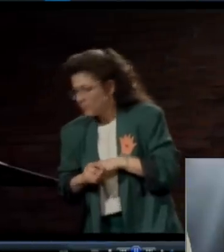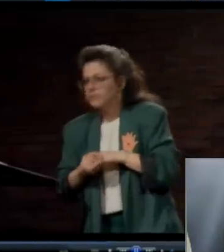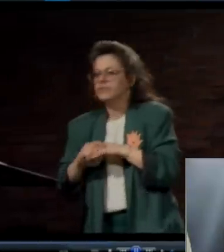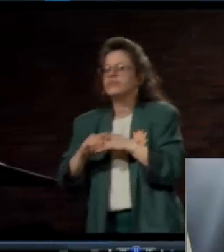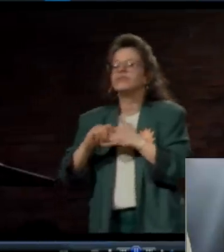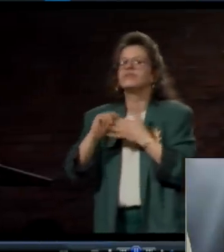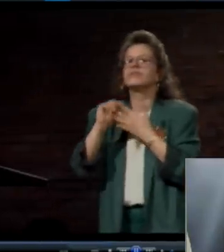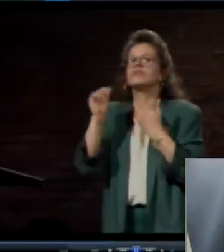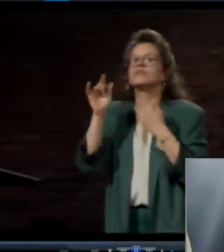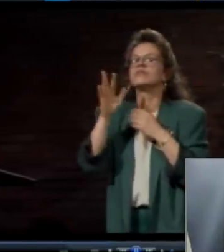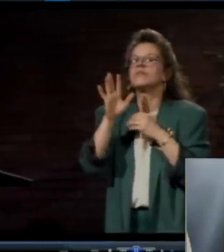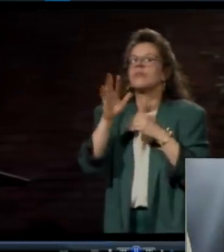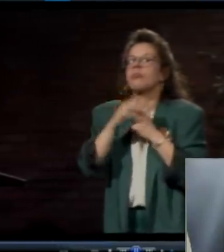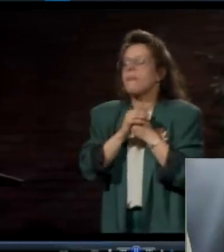in.